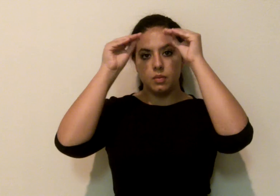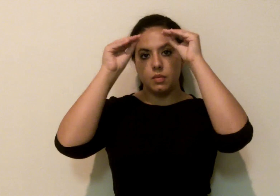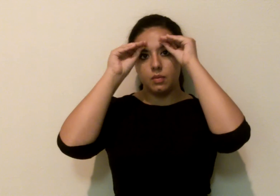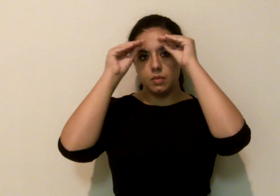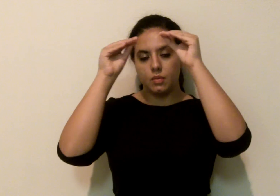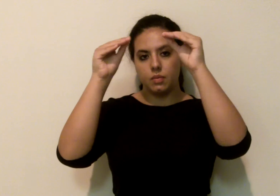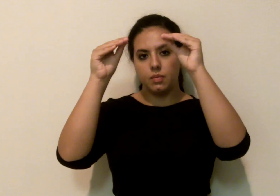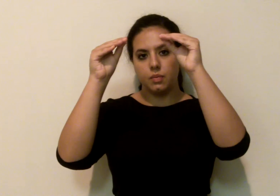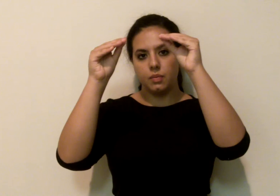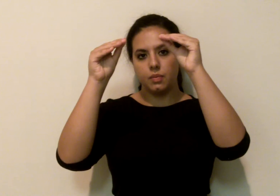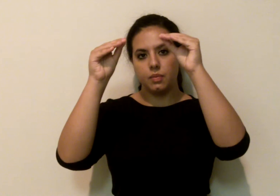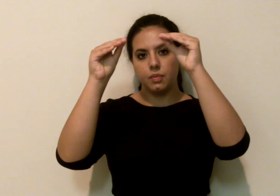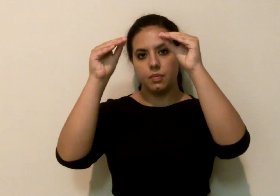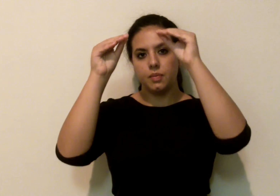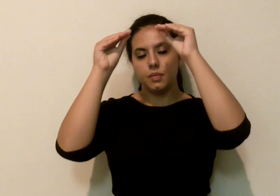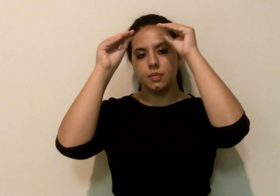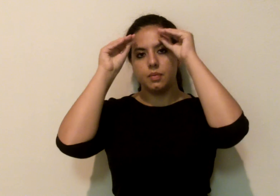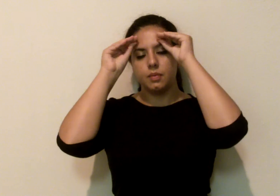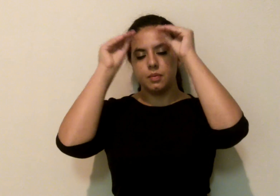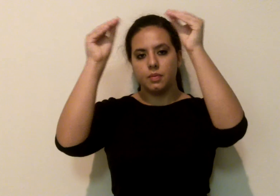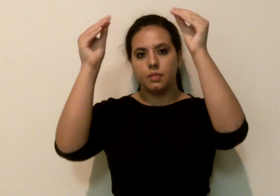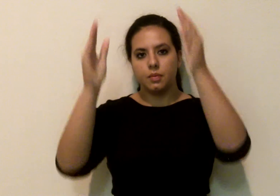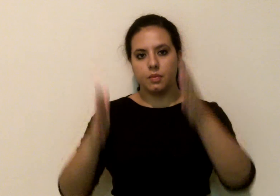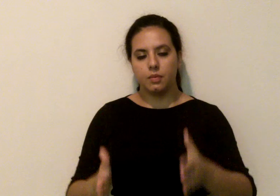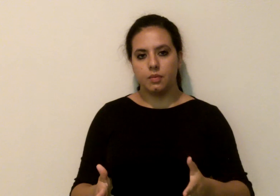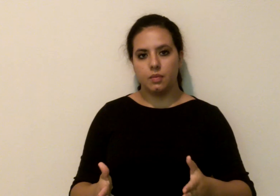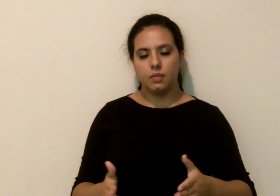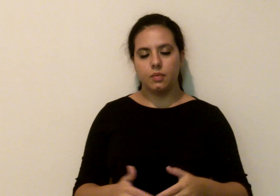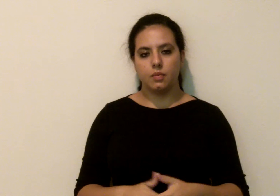teaching, or you have teacher.